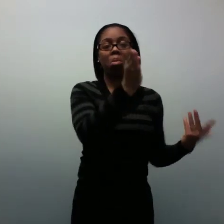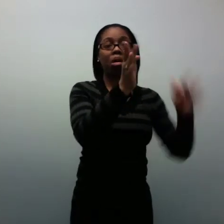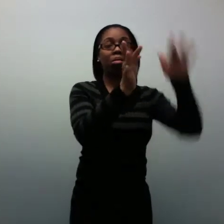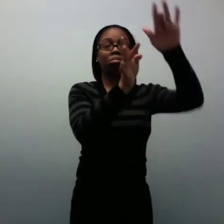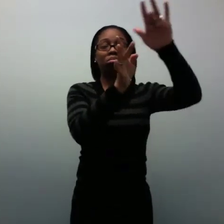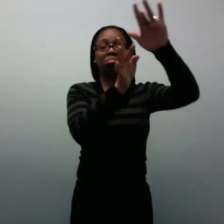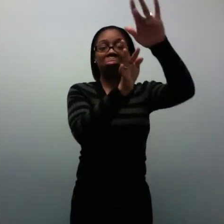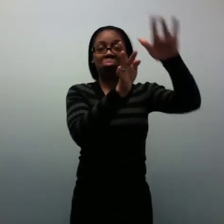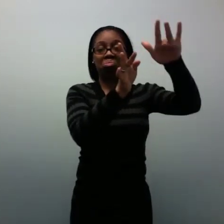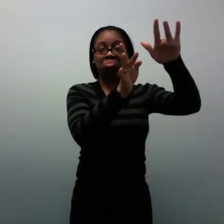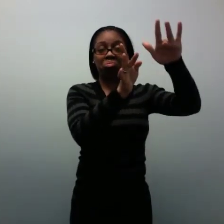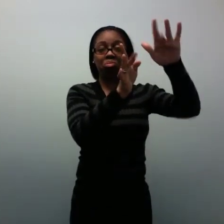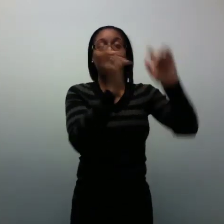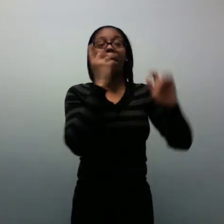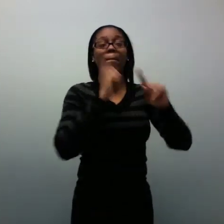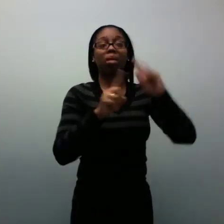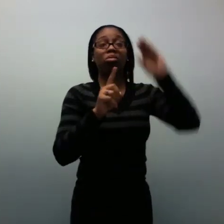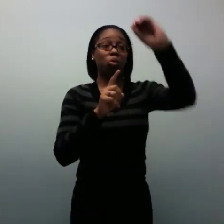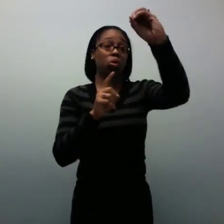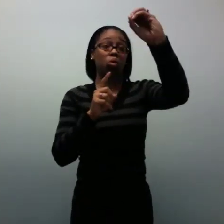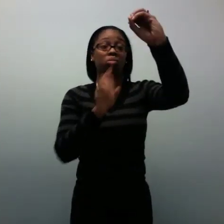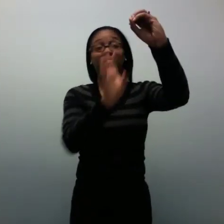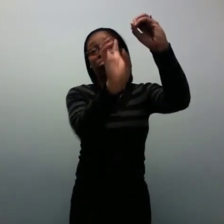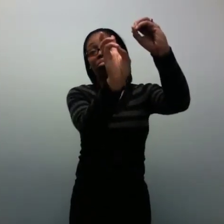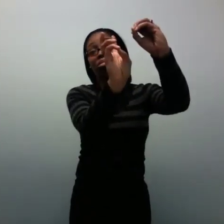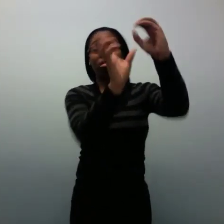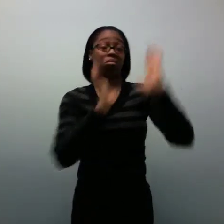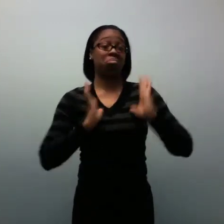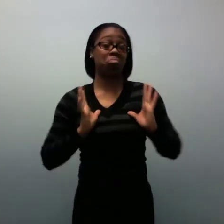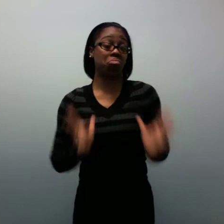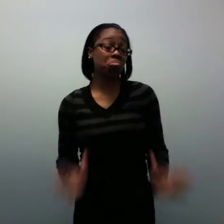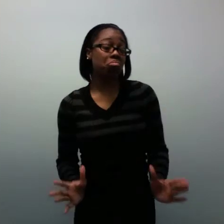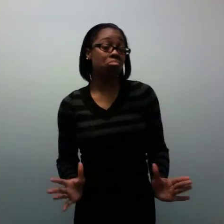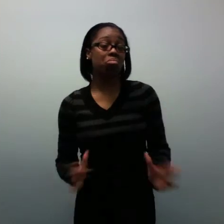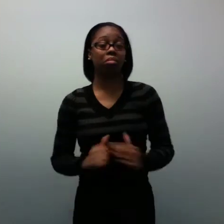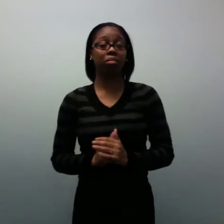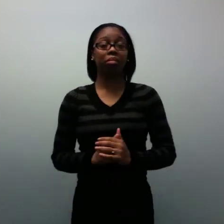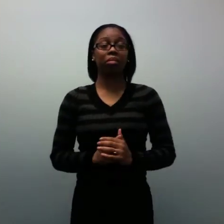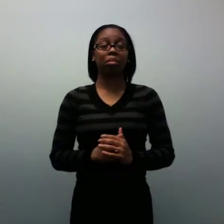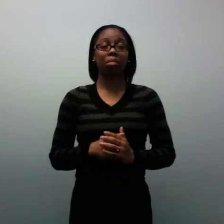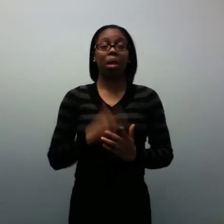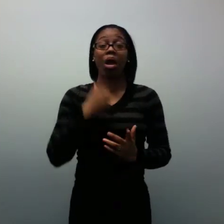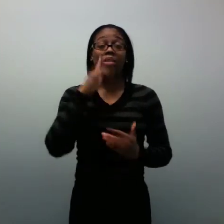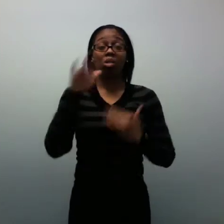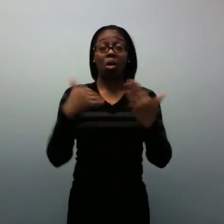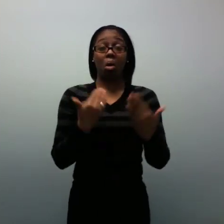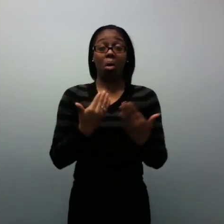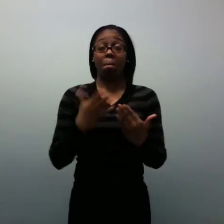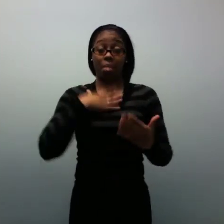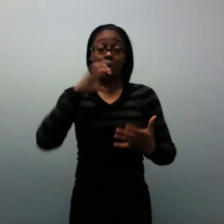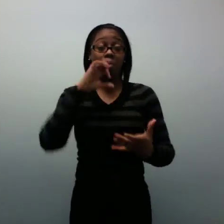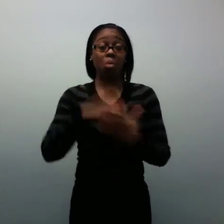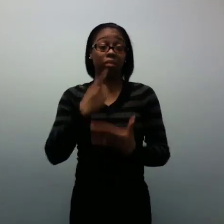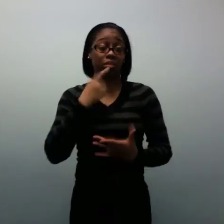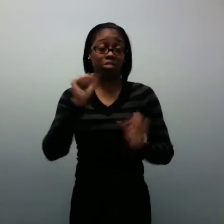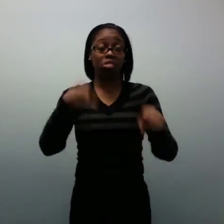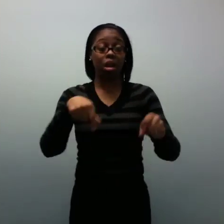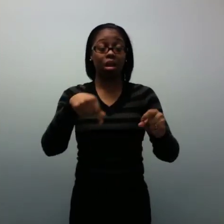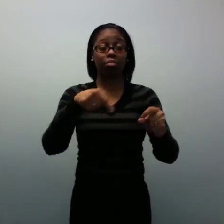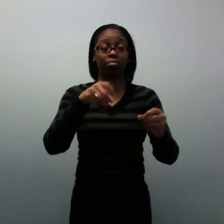0 in, that's fine. My wife says that every little place should be filled up. So obviously, when your answer is a 1-digit number, you would